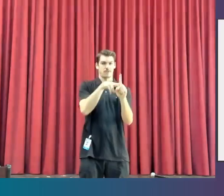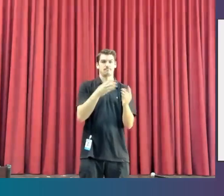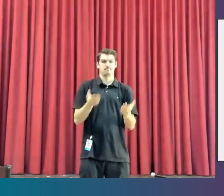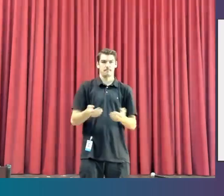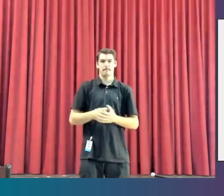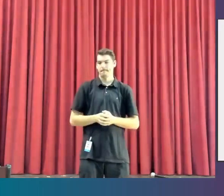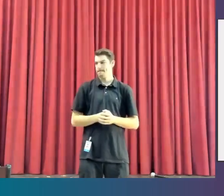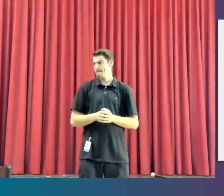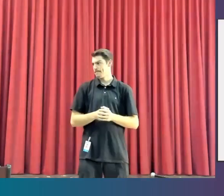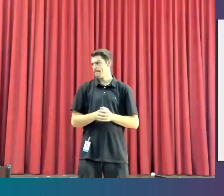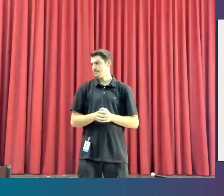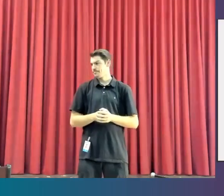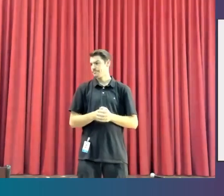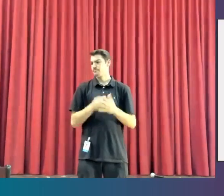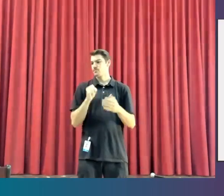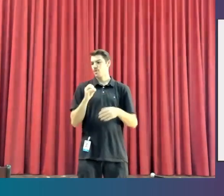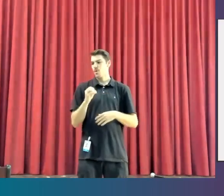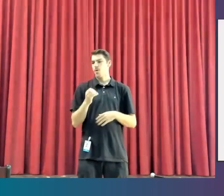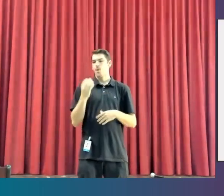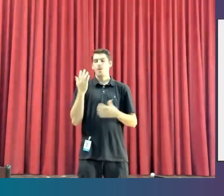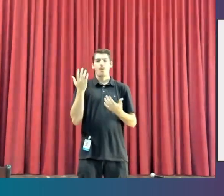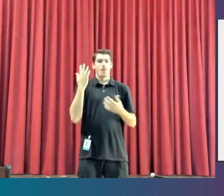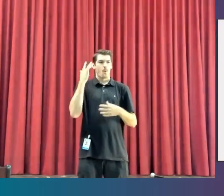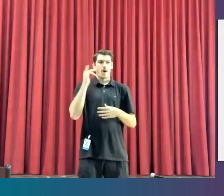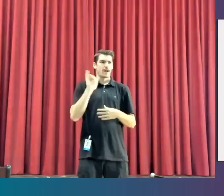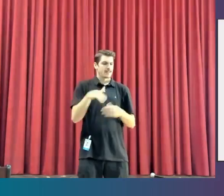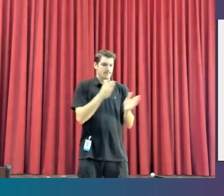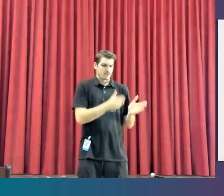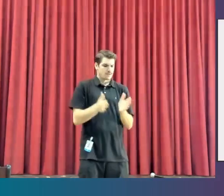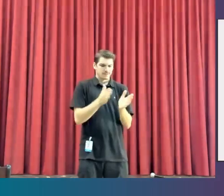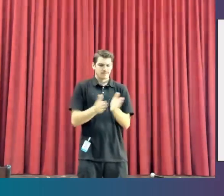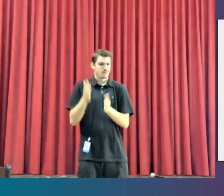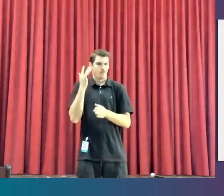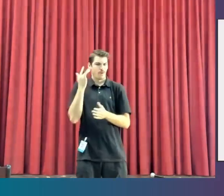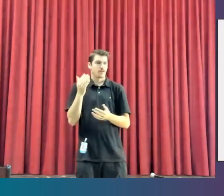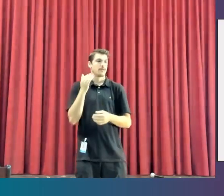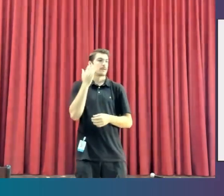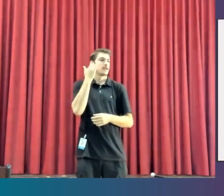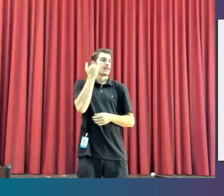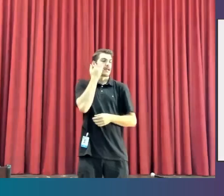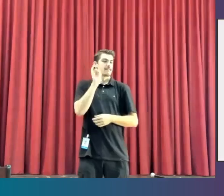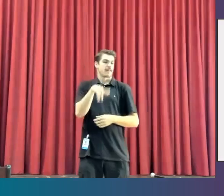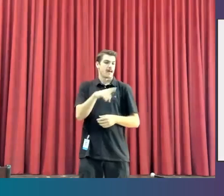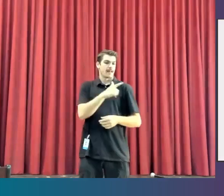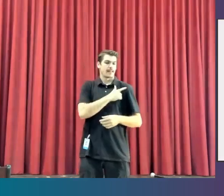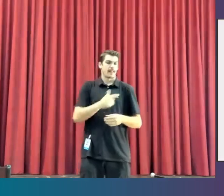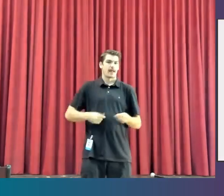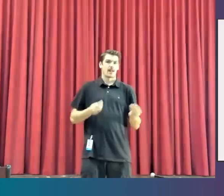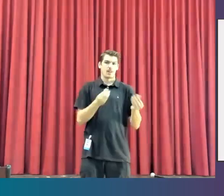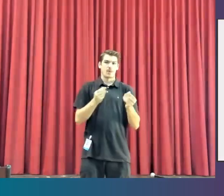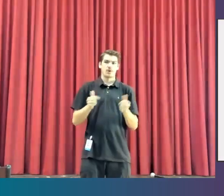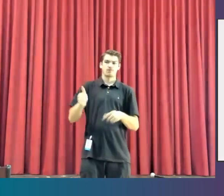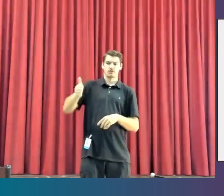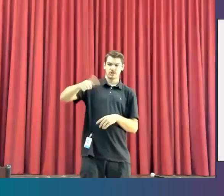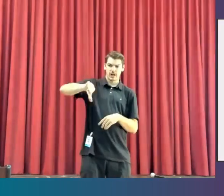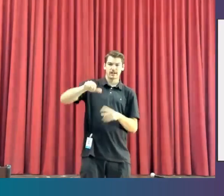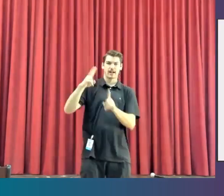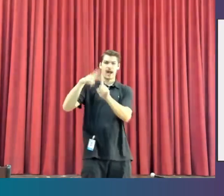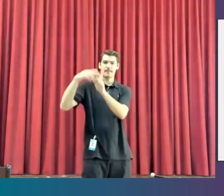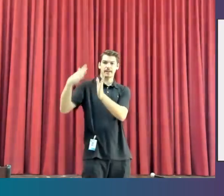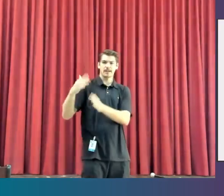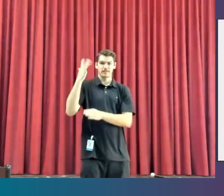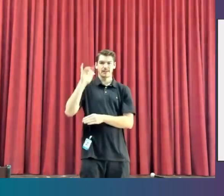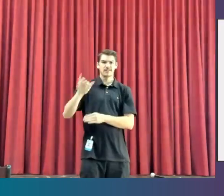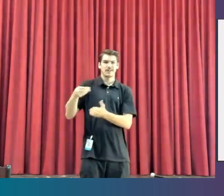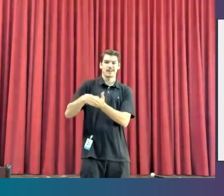So why we go through this is because if a landlord is rejecting applicants because they don't meet the